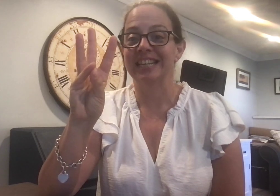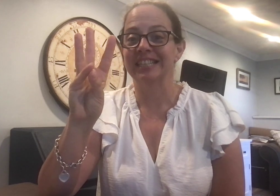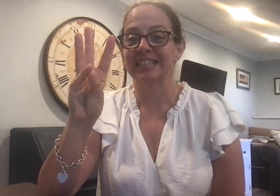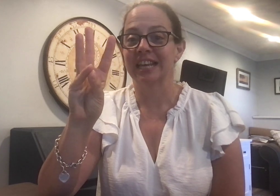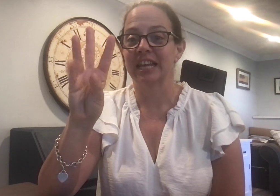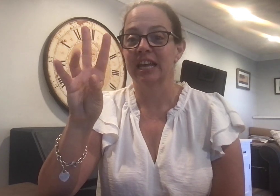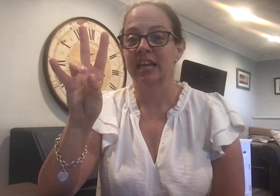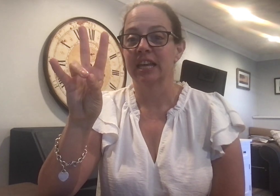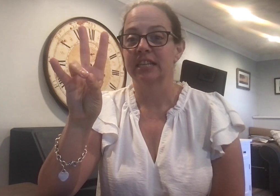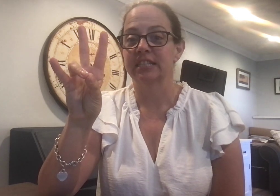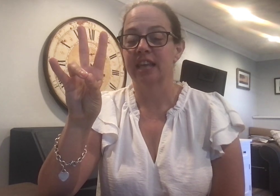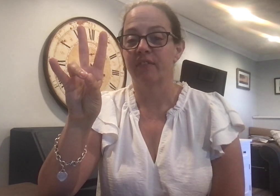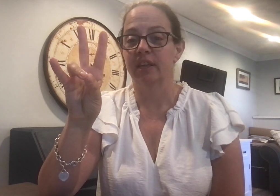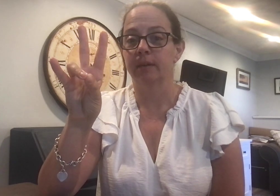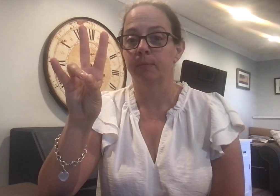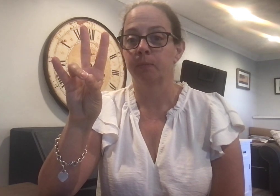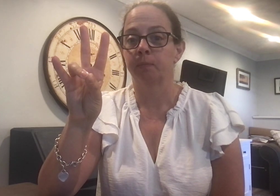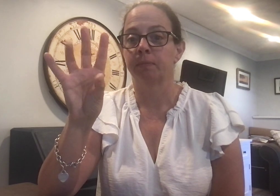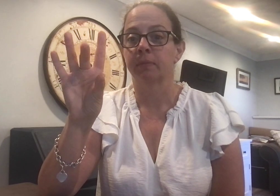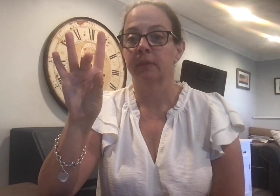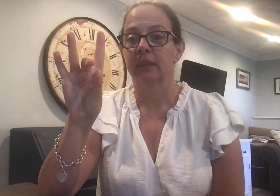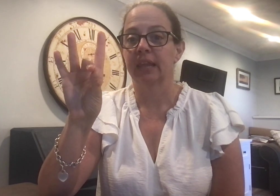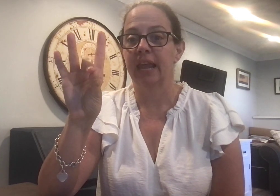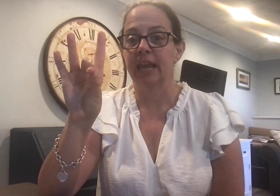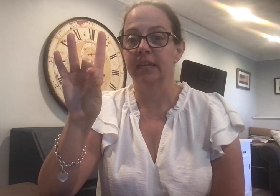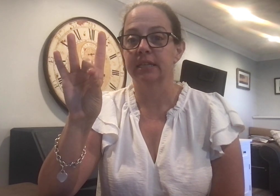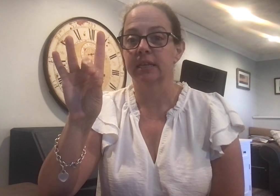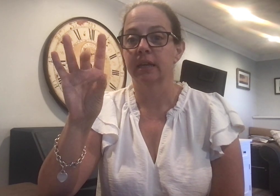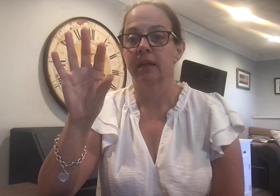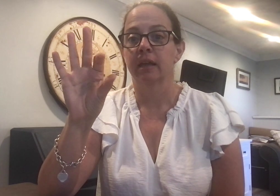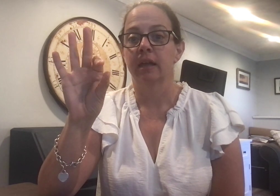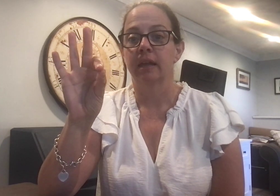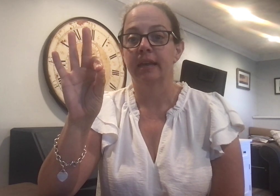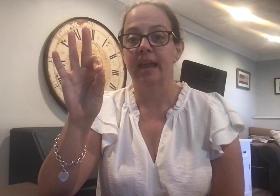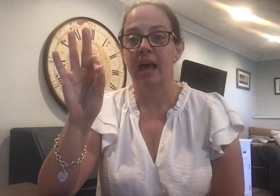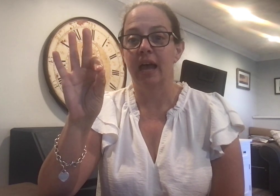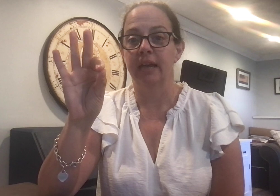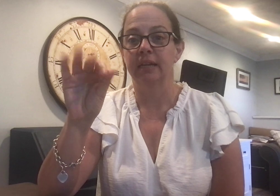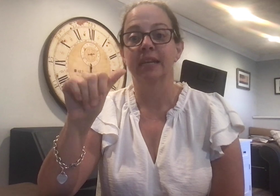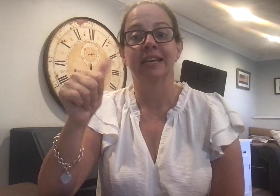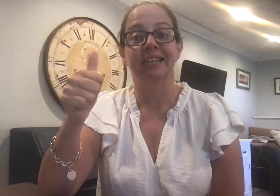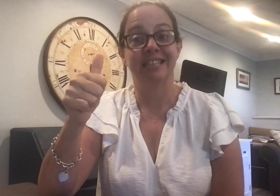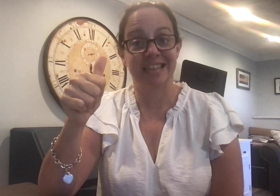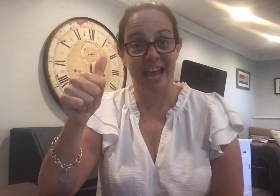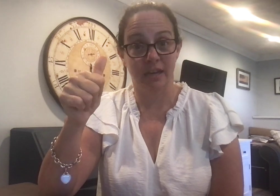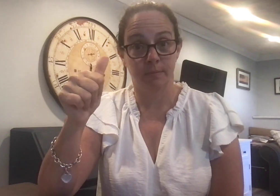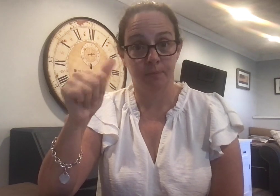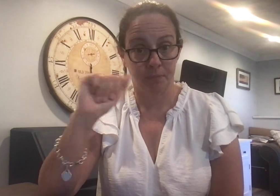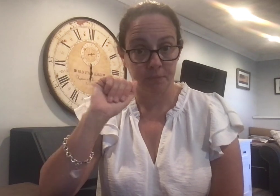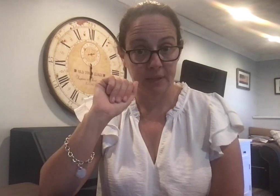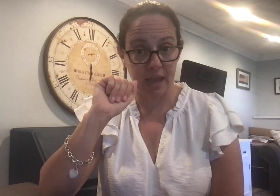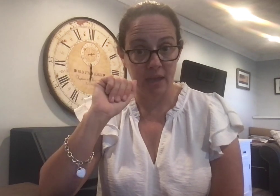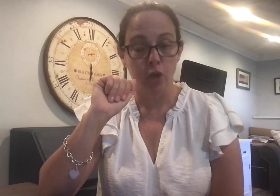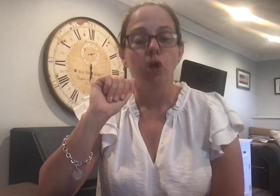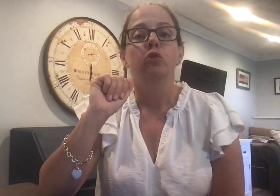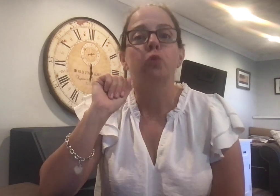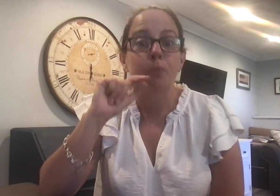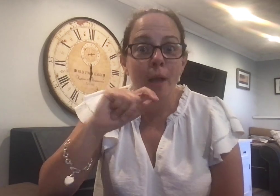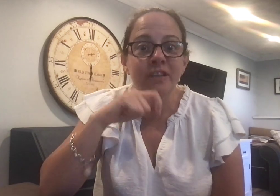6, 7, 8, 9, 10. Okay, so it's probably